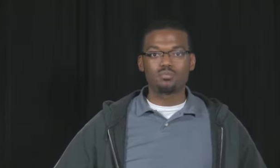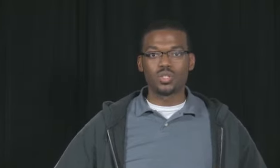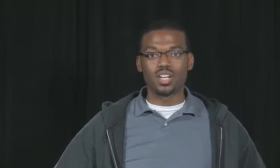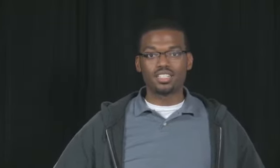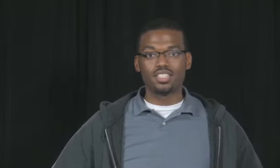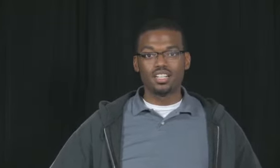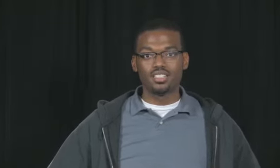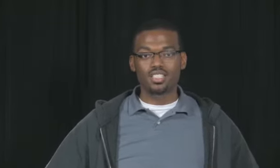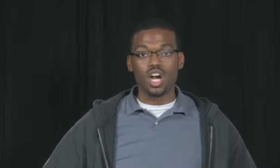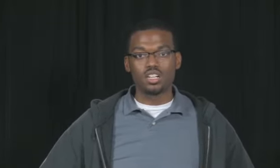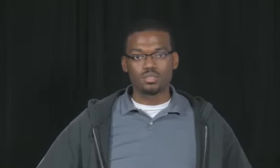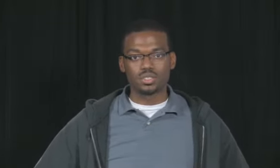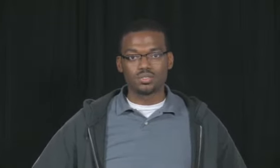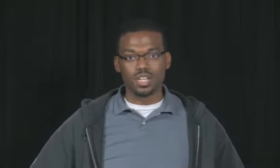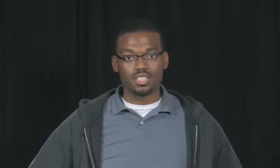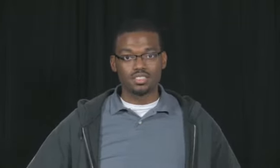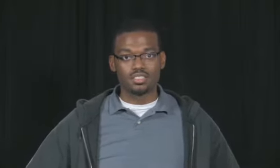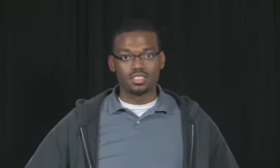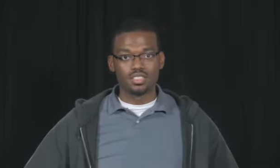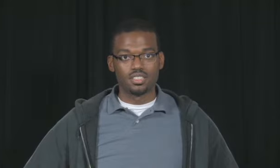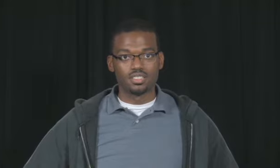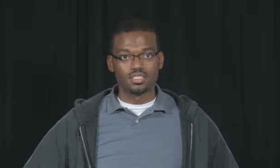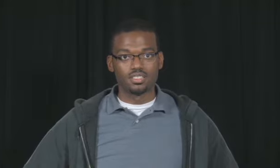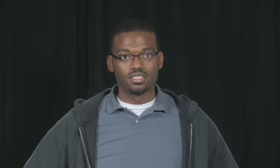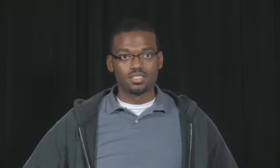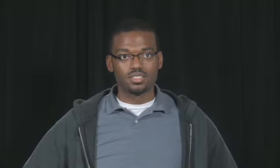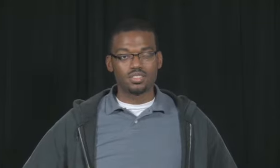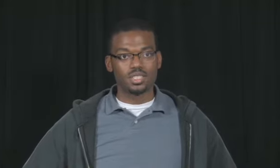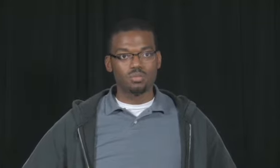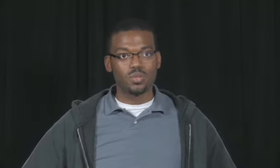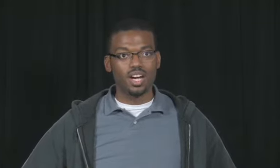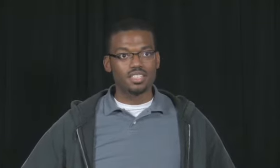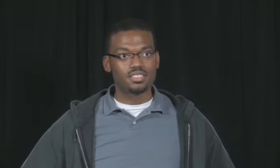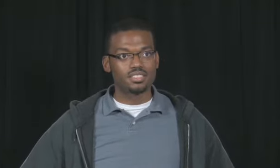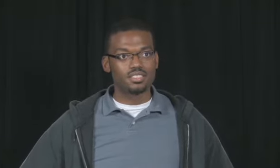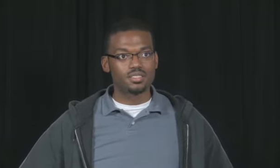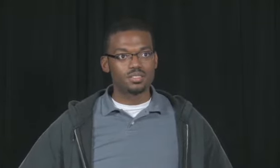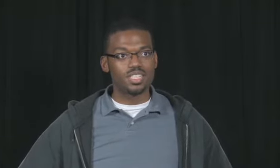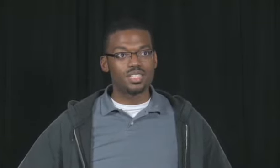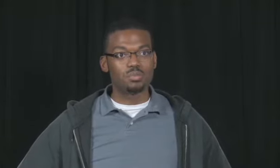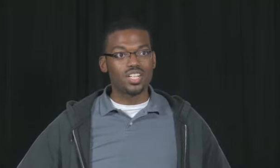more red than her lips red. If snow be white, why then her